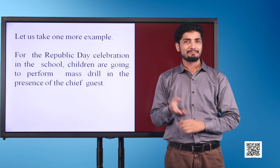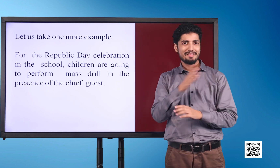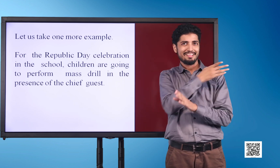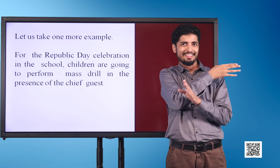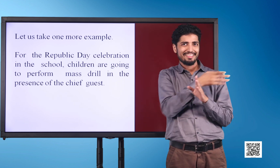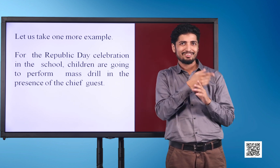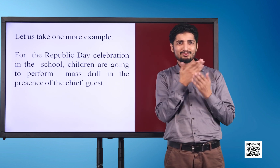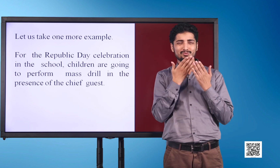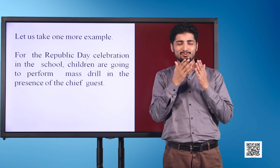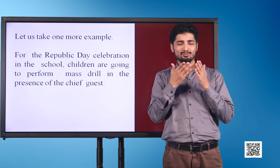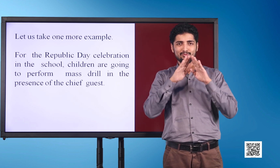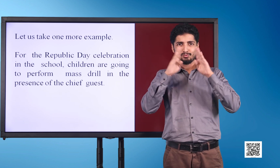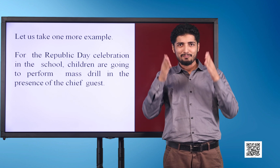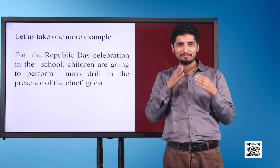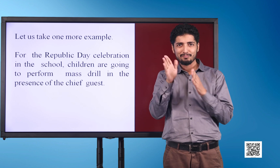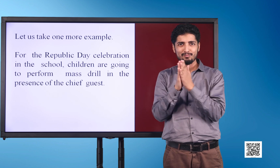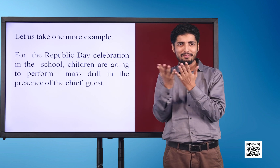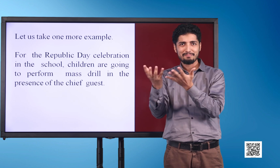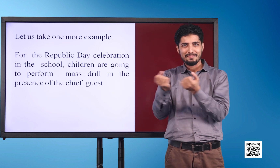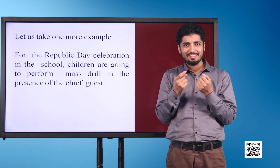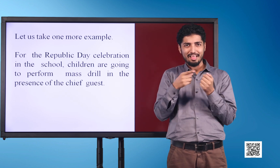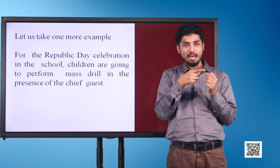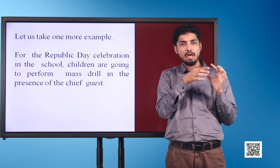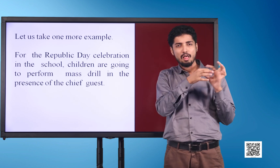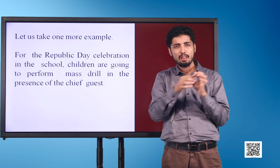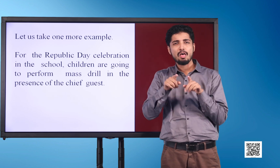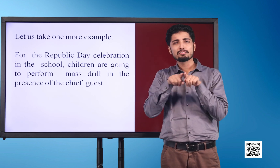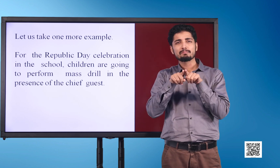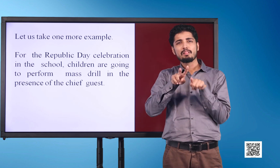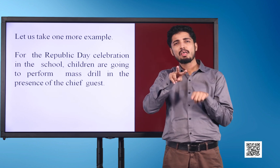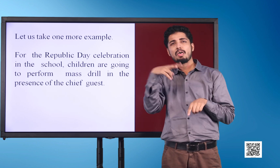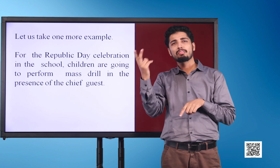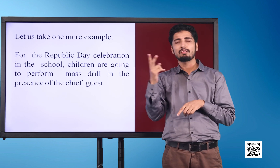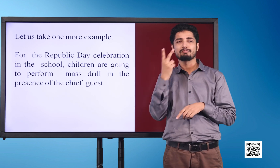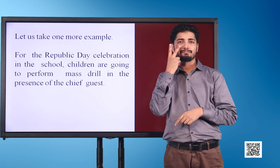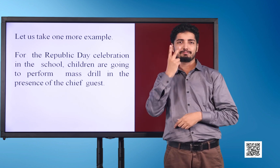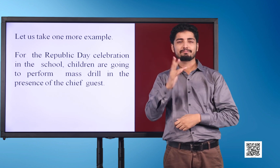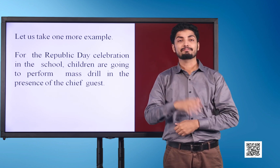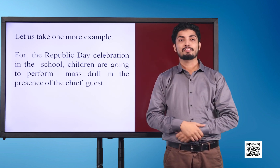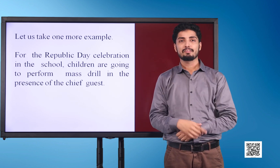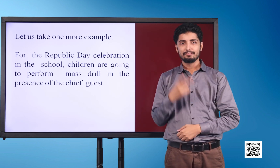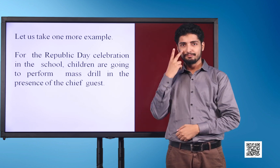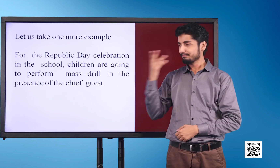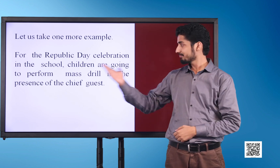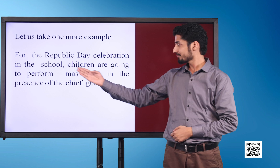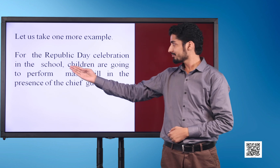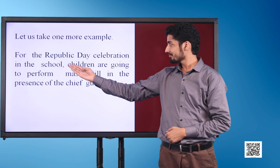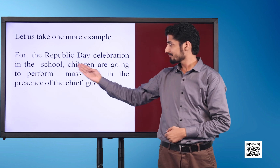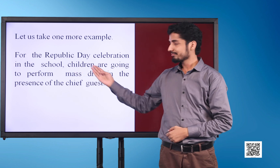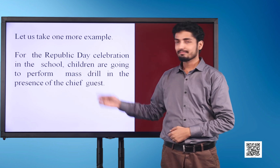Let us take one more example. For the Republic Day celebration in the school, children are going to perform mass